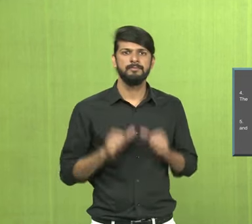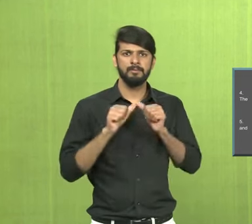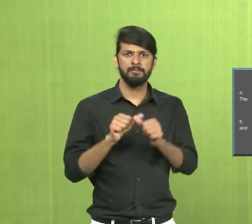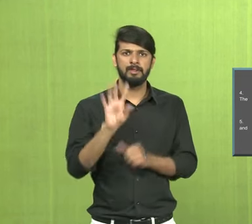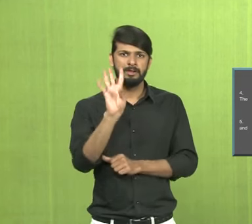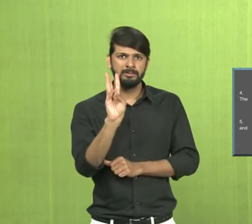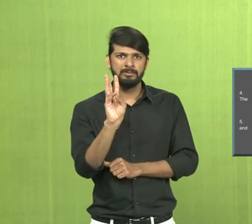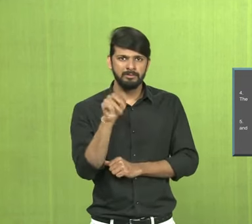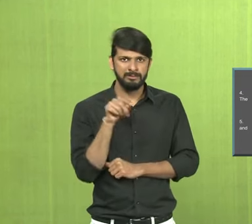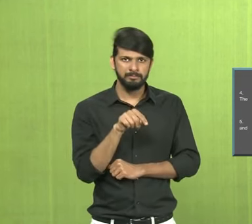Answer number 4,